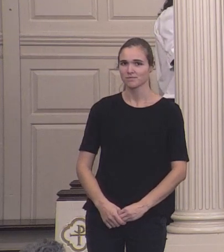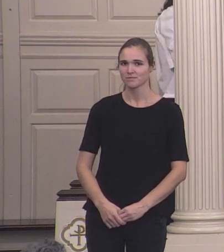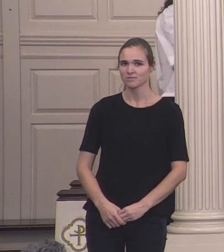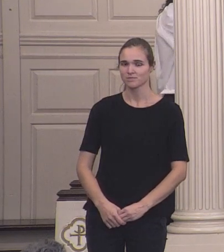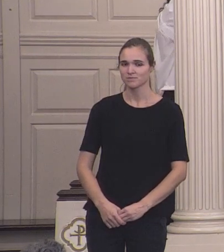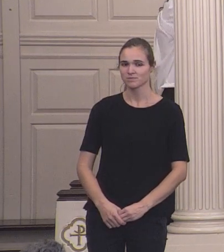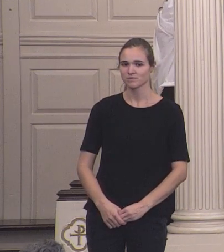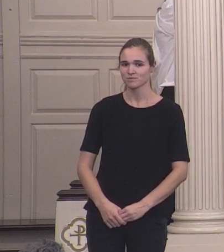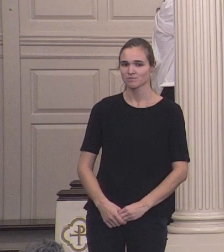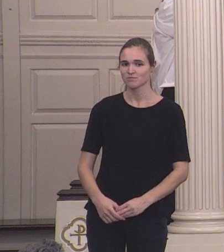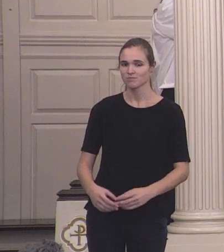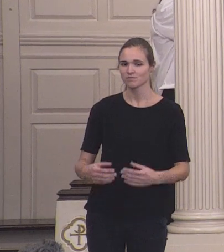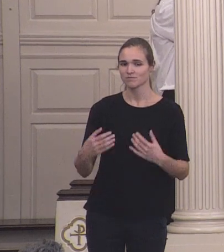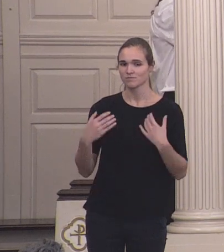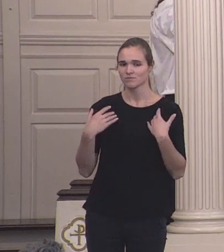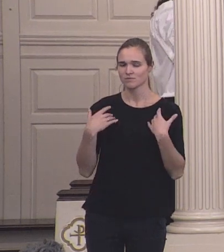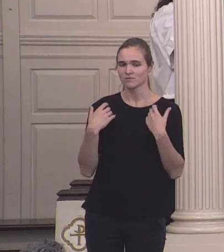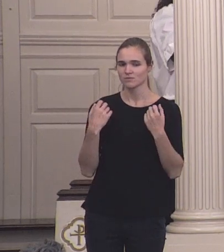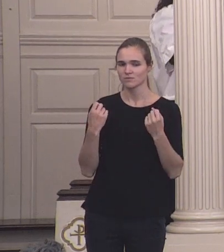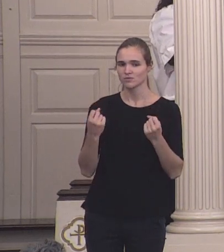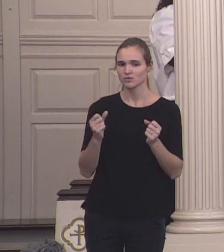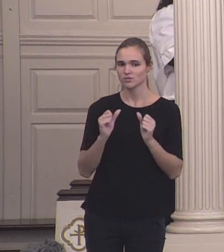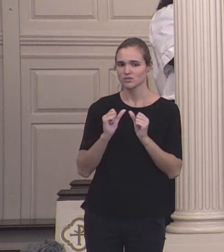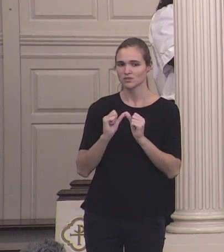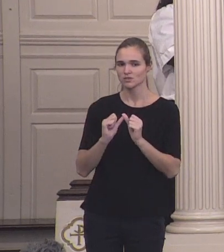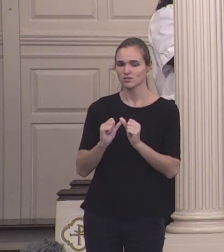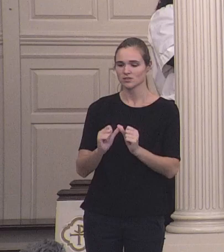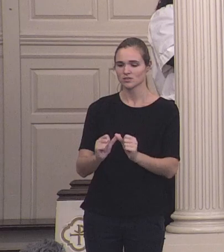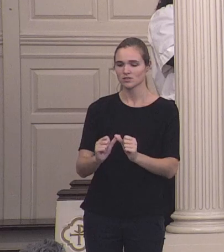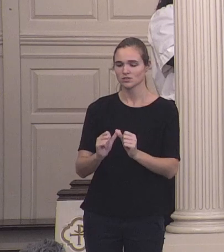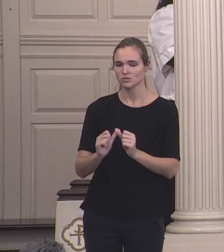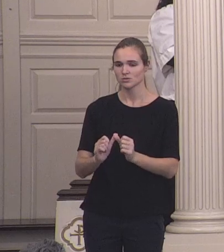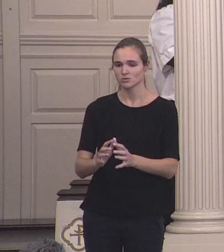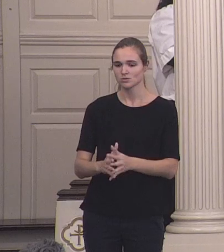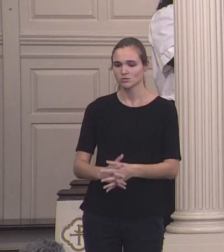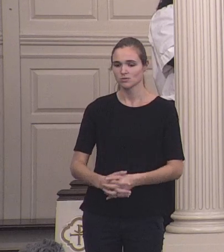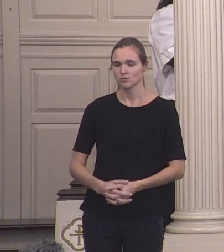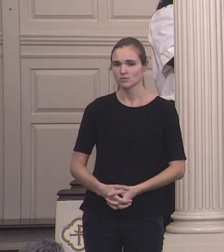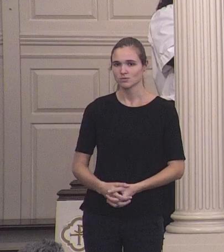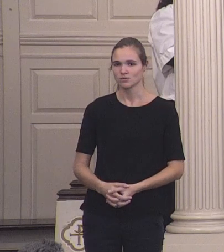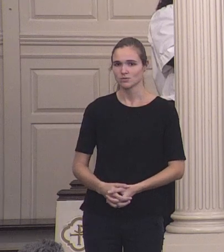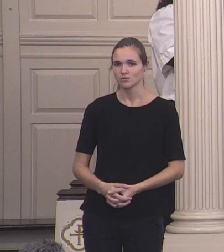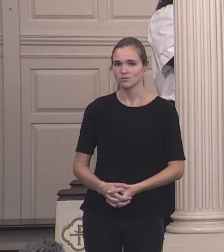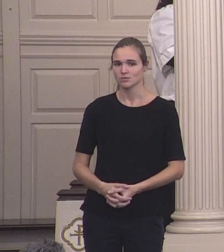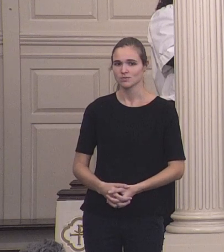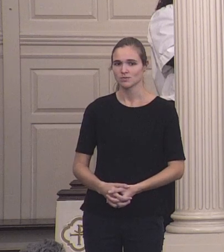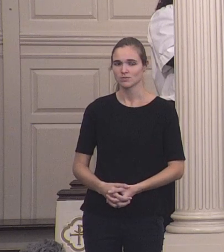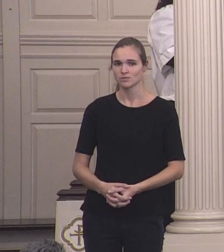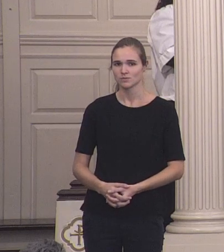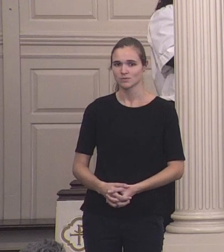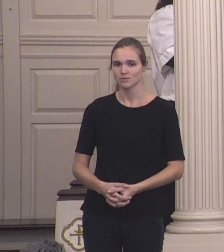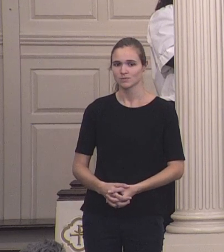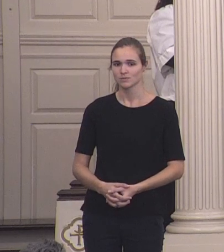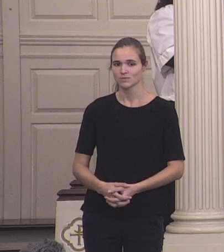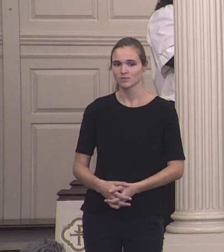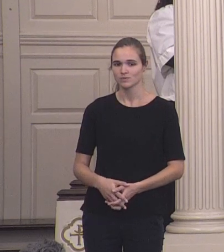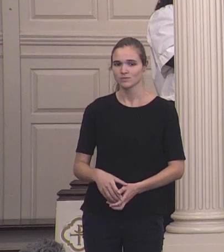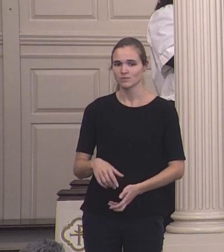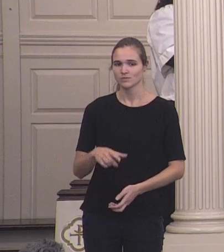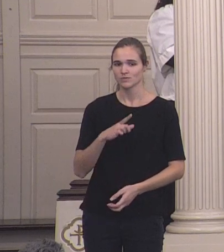shaken. O Lord, your favor had set me like a mountain